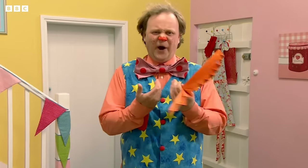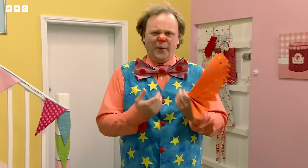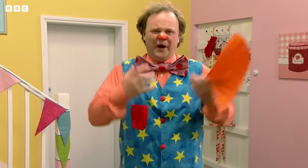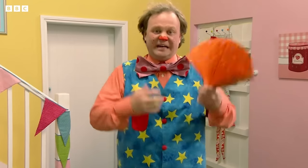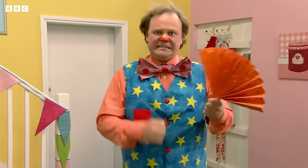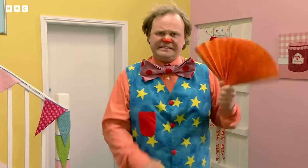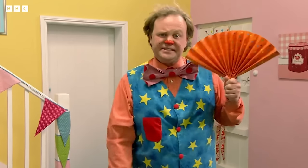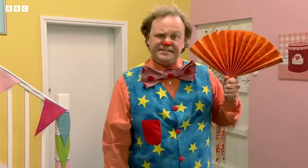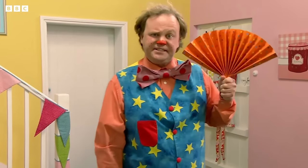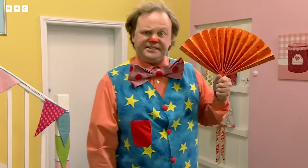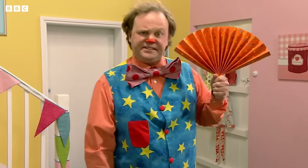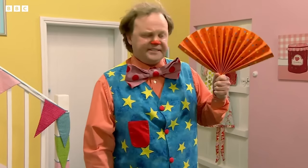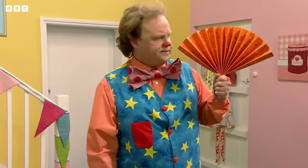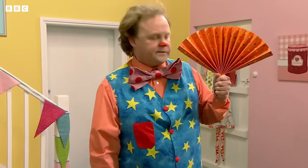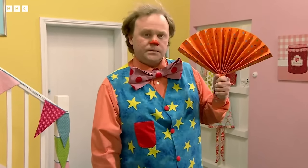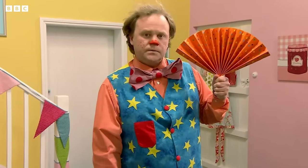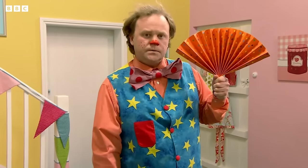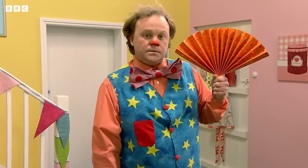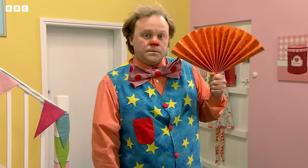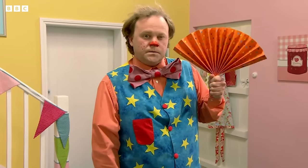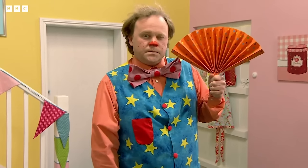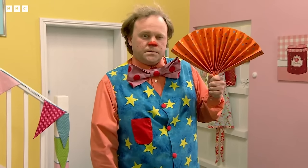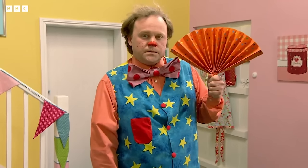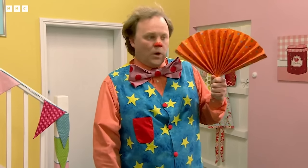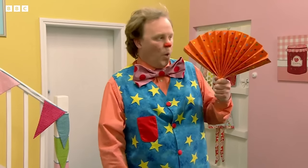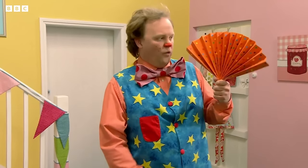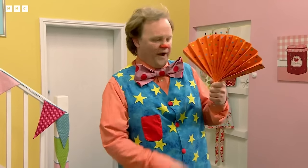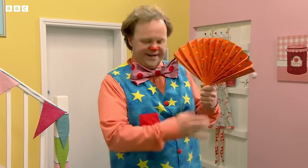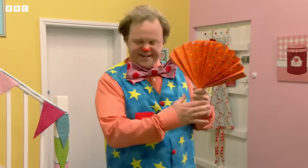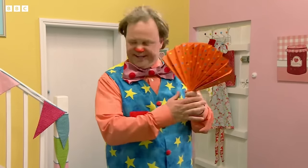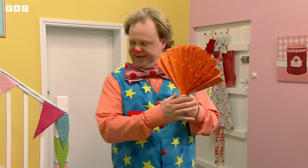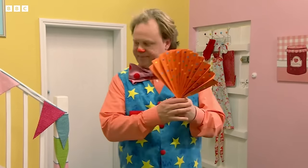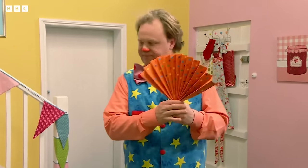How? You need to wave it about, Mr. Tumble. Oh, right.